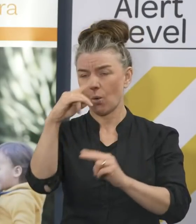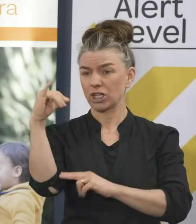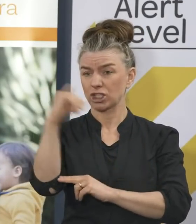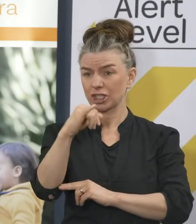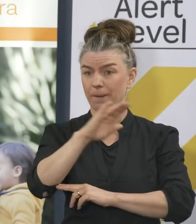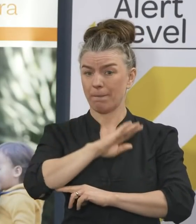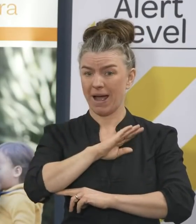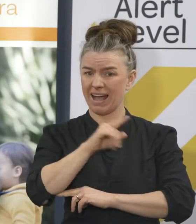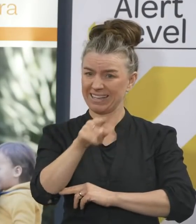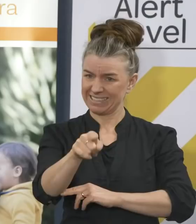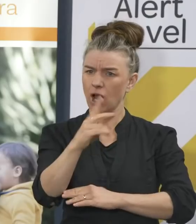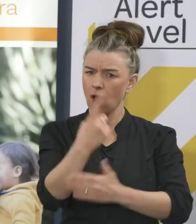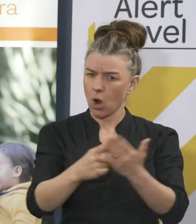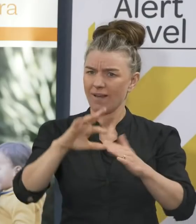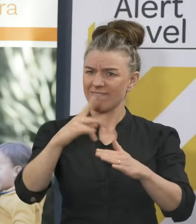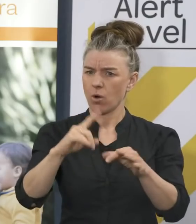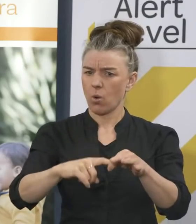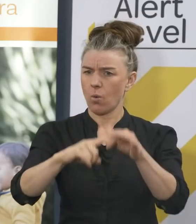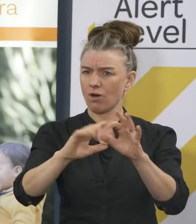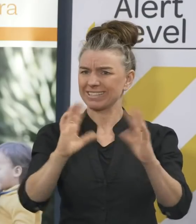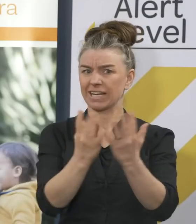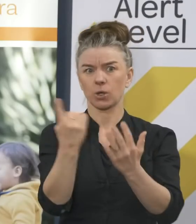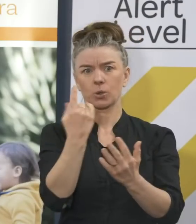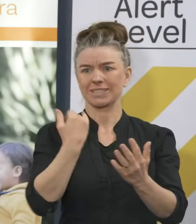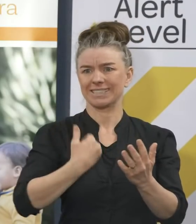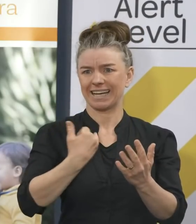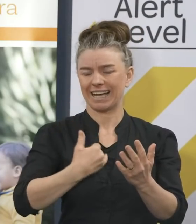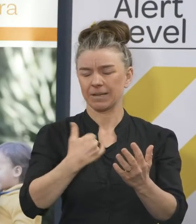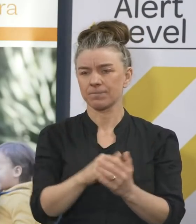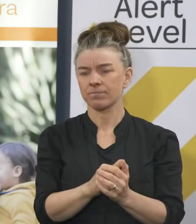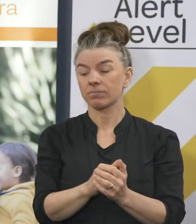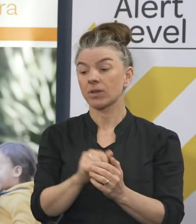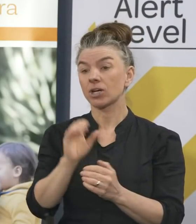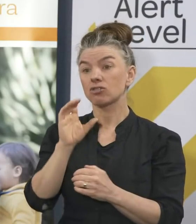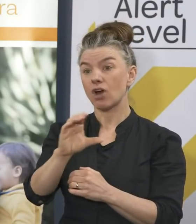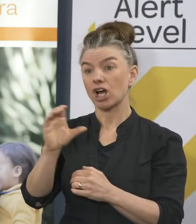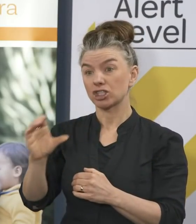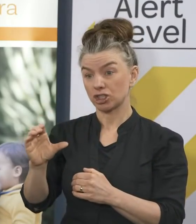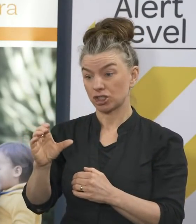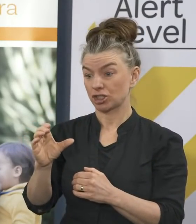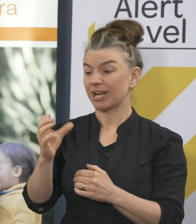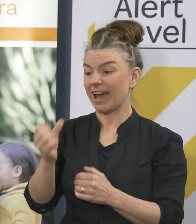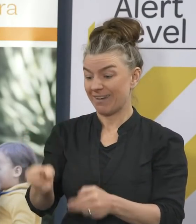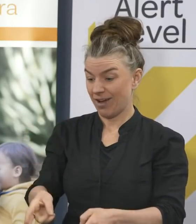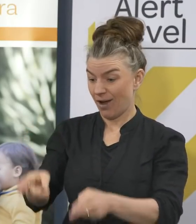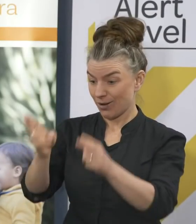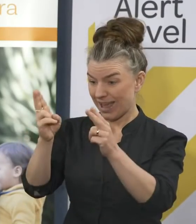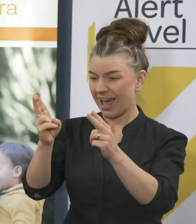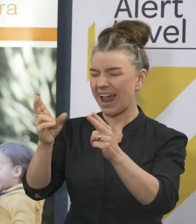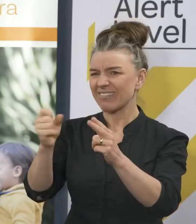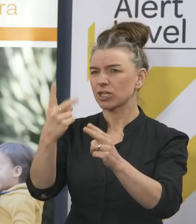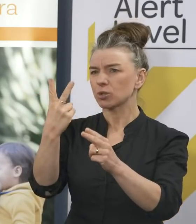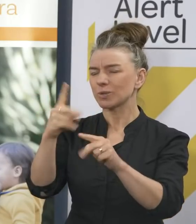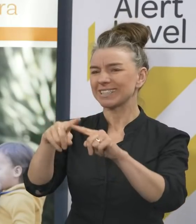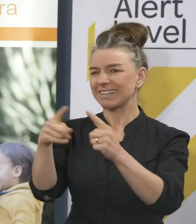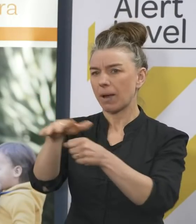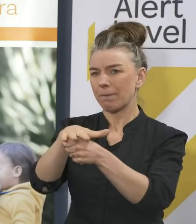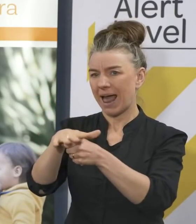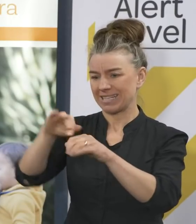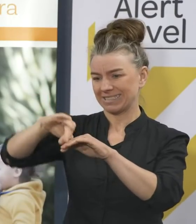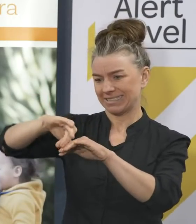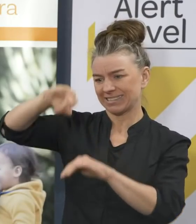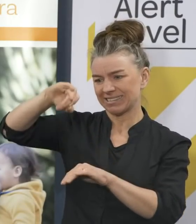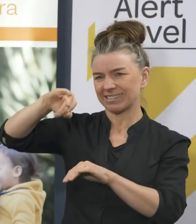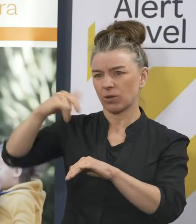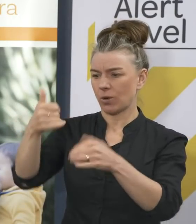facility. In Christchurch, there is a quarantine section within one of the managed isolation facilities. So those 2 cases in Christchurch